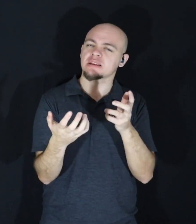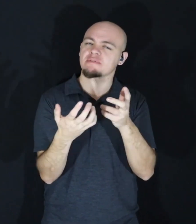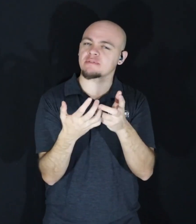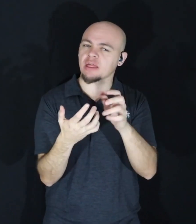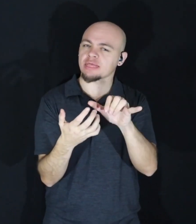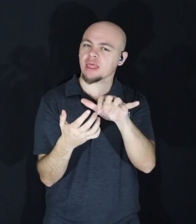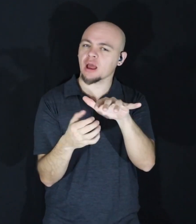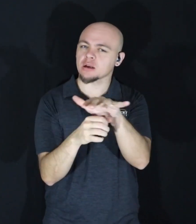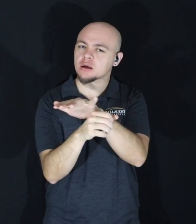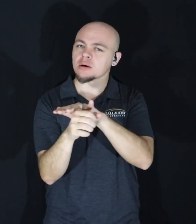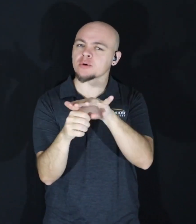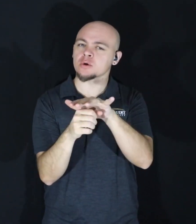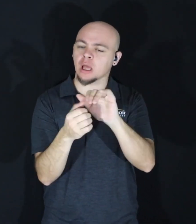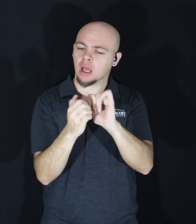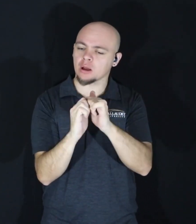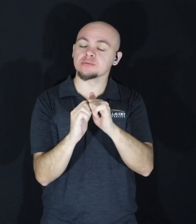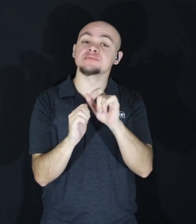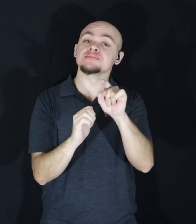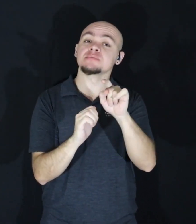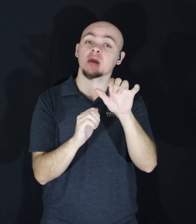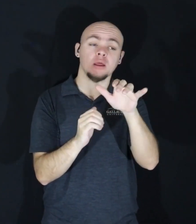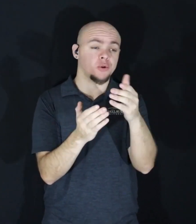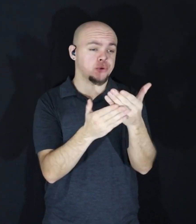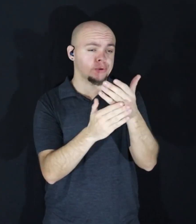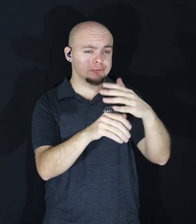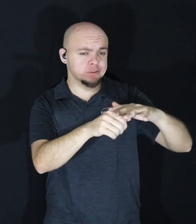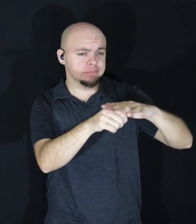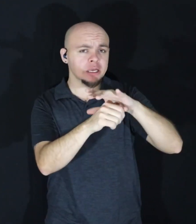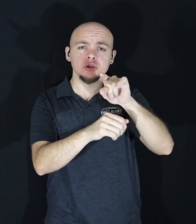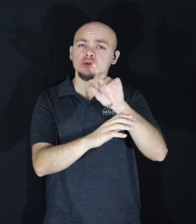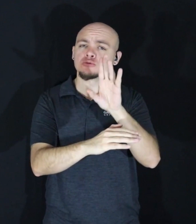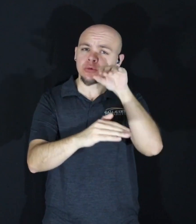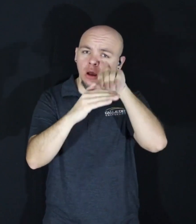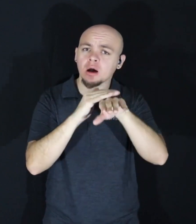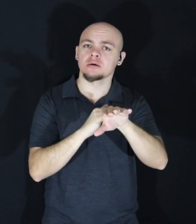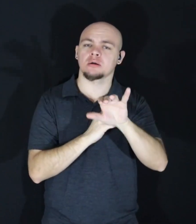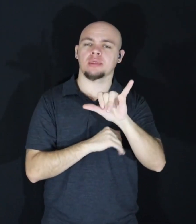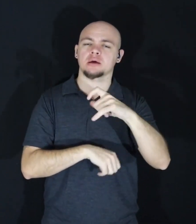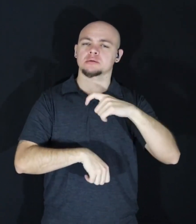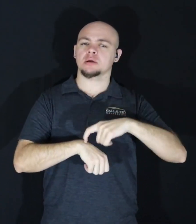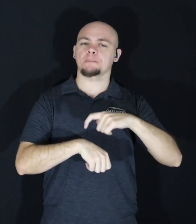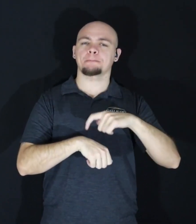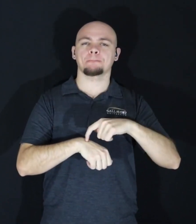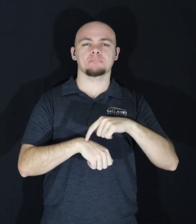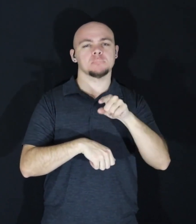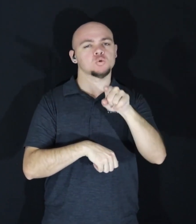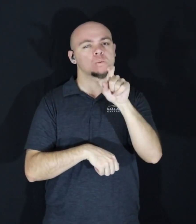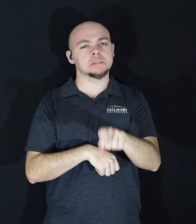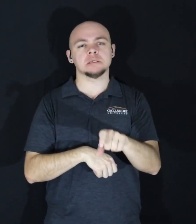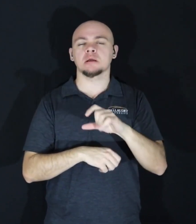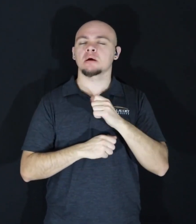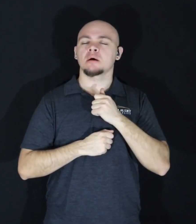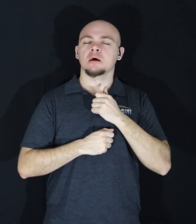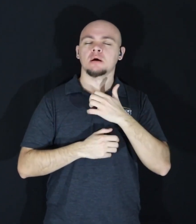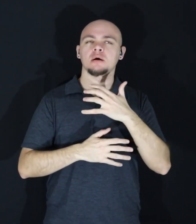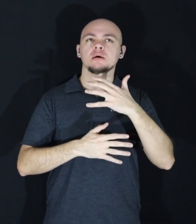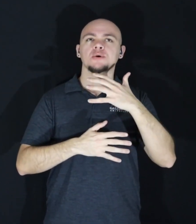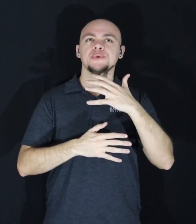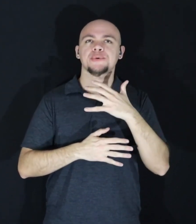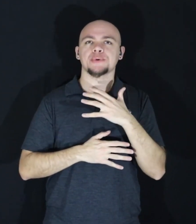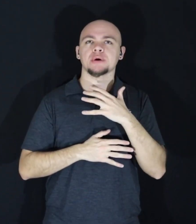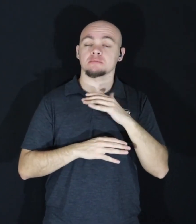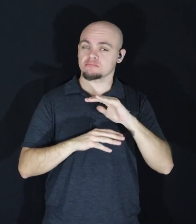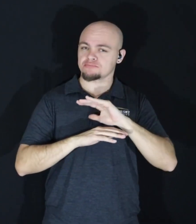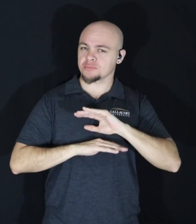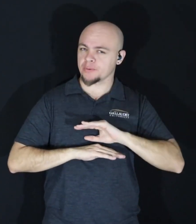harmony. So when you step into that new space, take time, breathe, figure out where